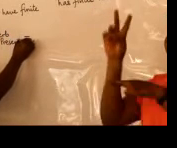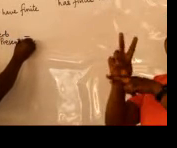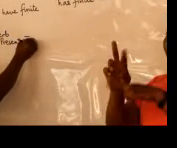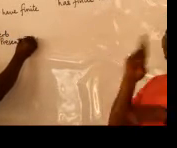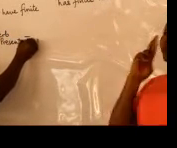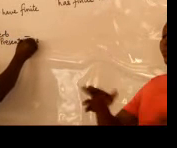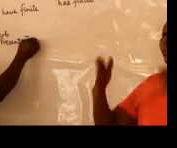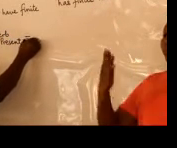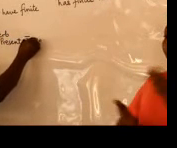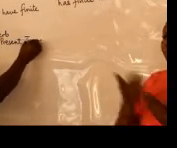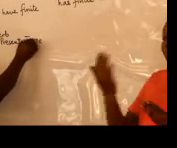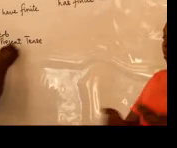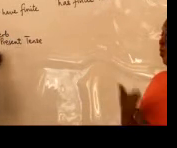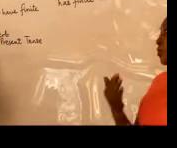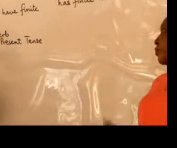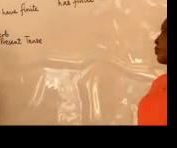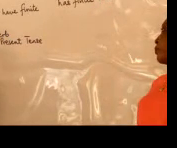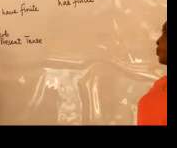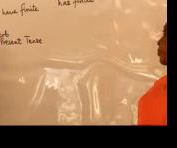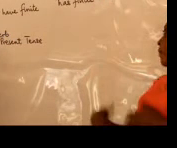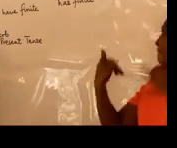of verbs,